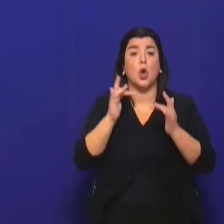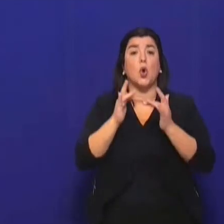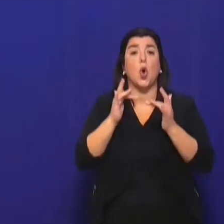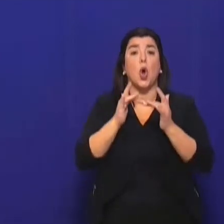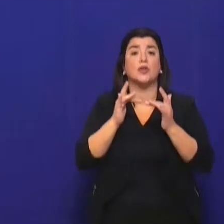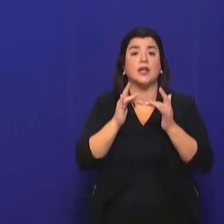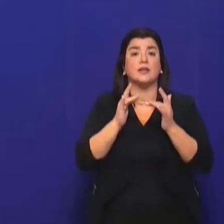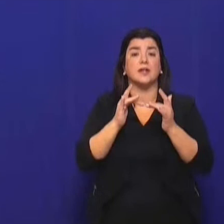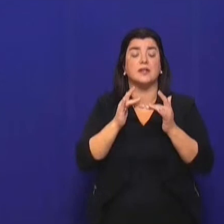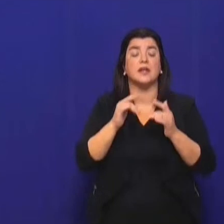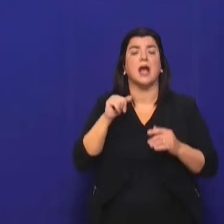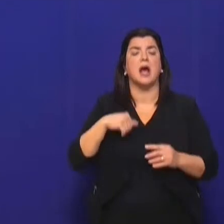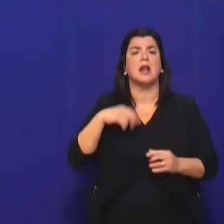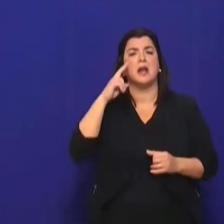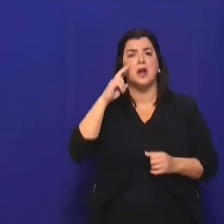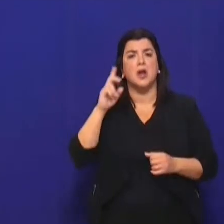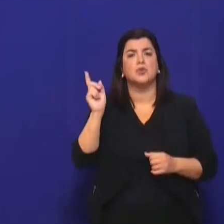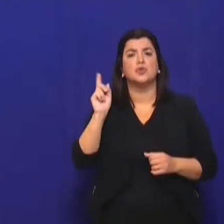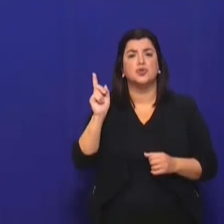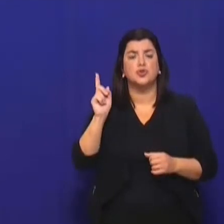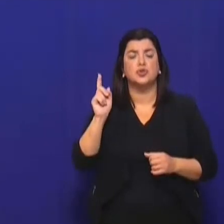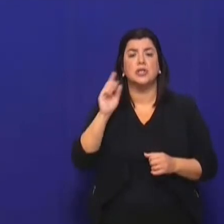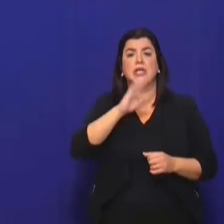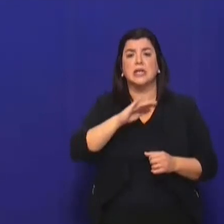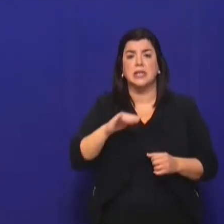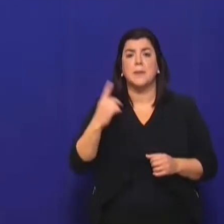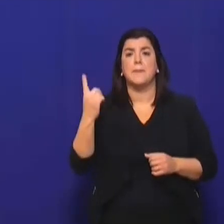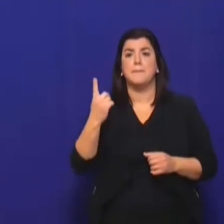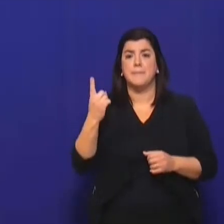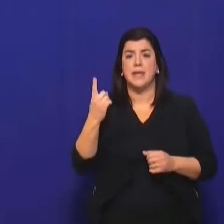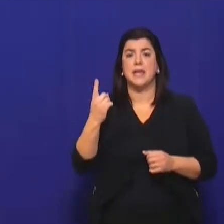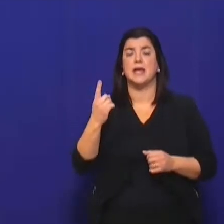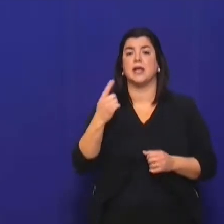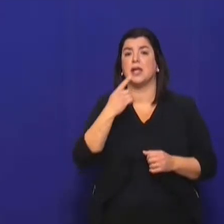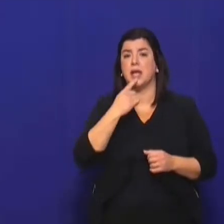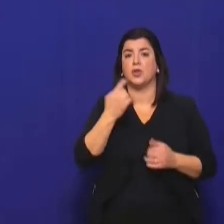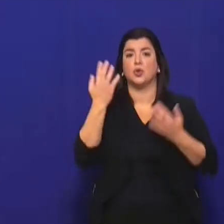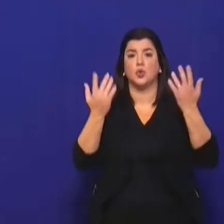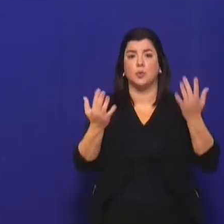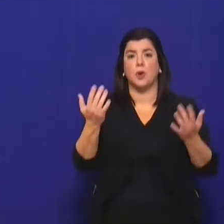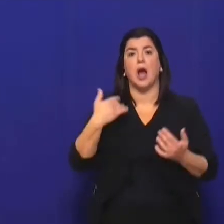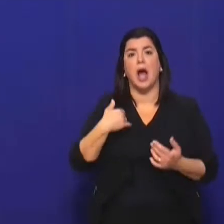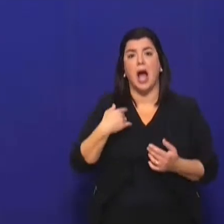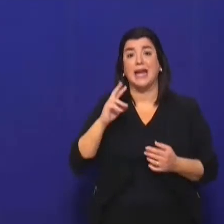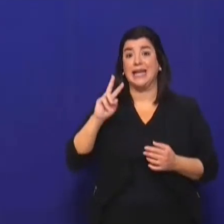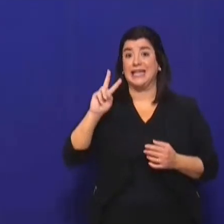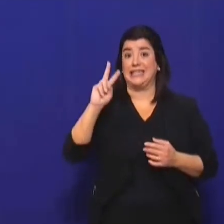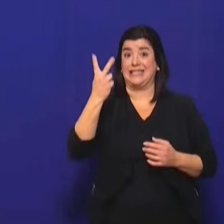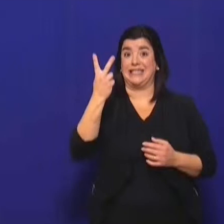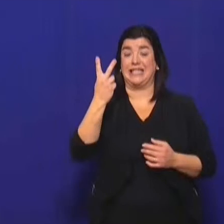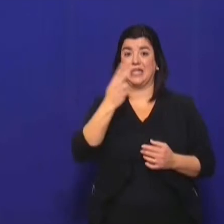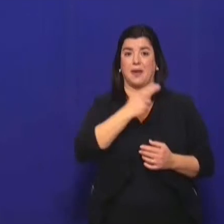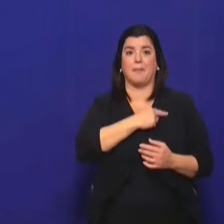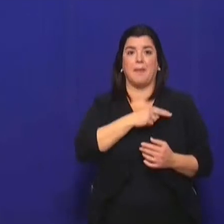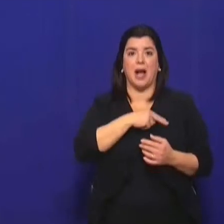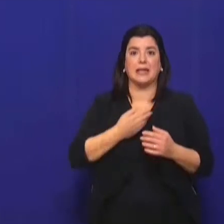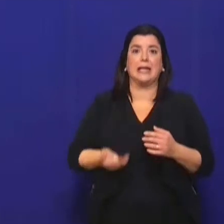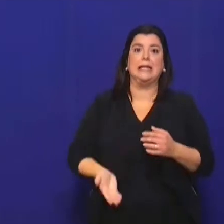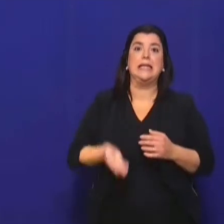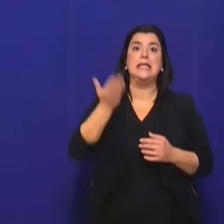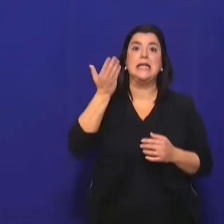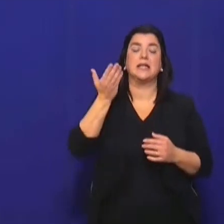app, bażikament naraw li minn dawk li qegħdin jirrapportaw il-figuri tagħhom aħna qegħdin it-tieni post f'Malta li l-iktar kien